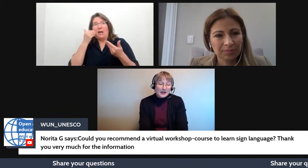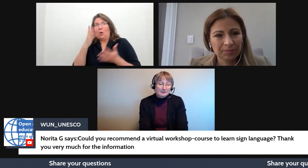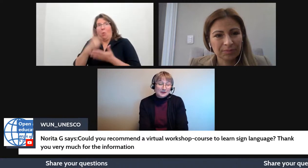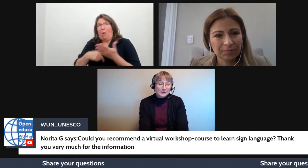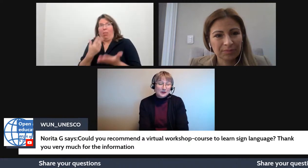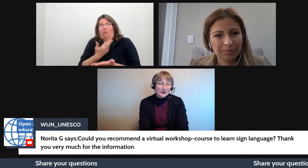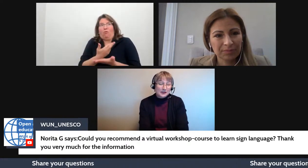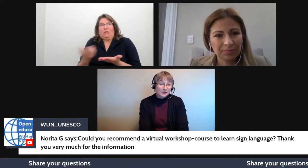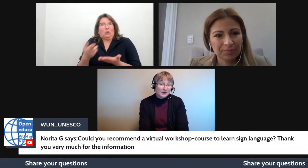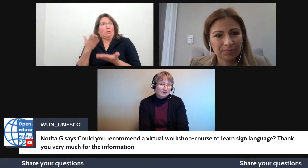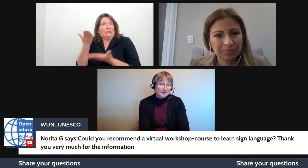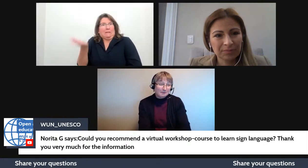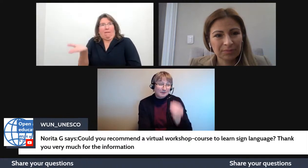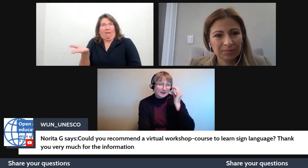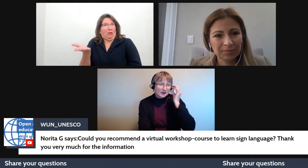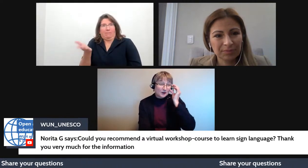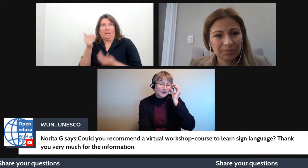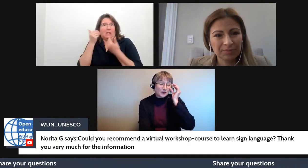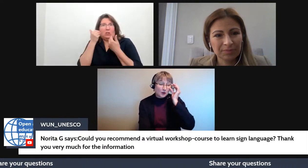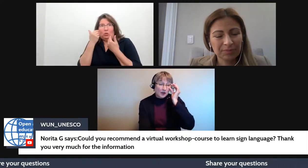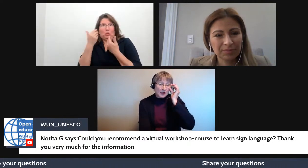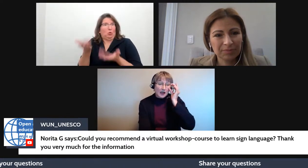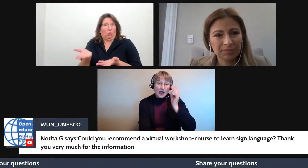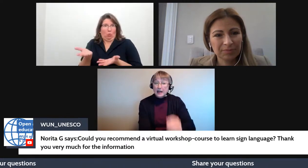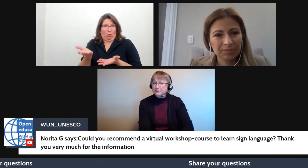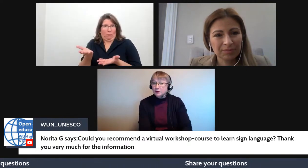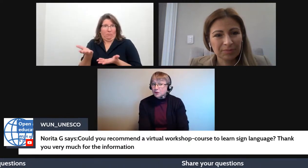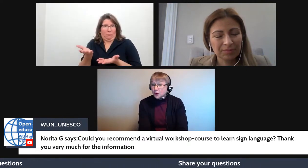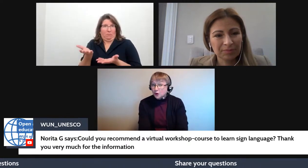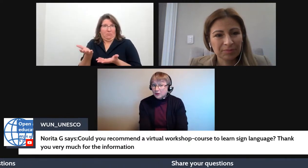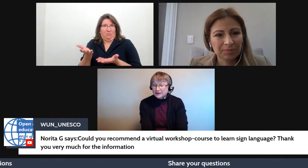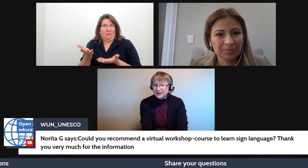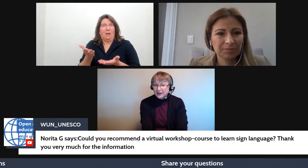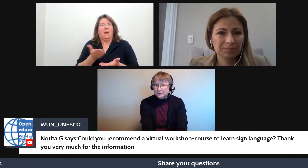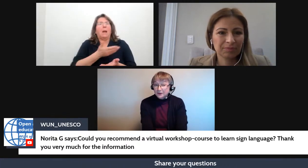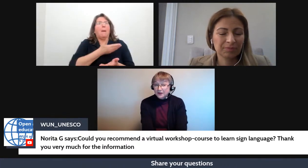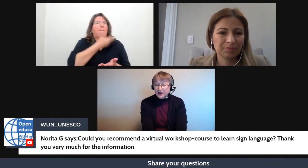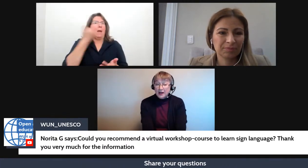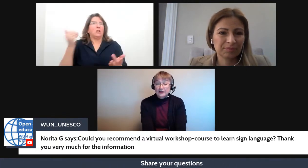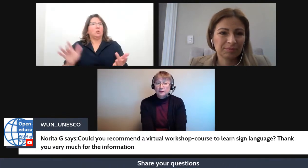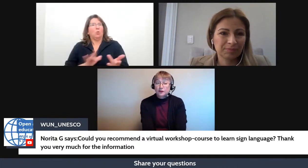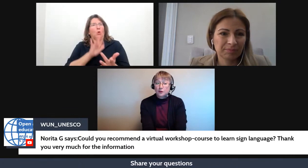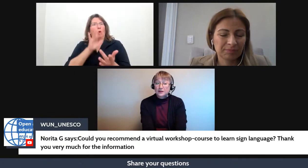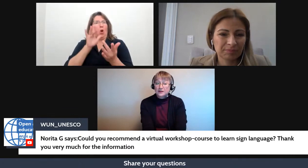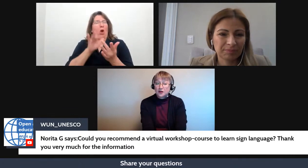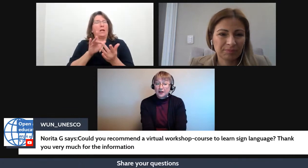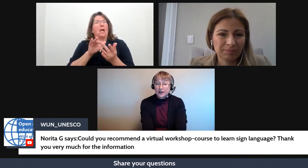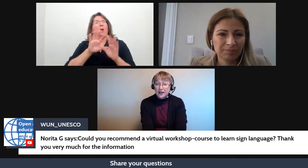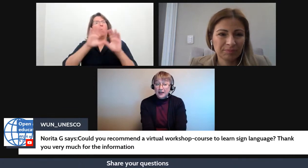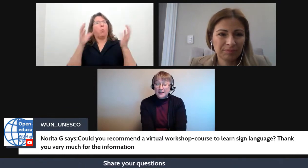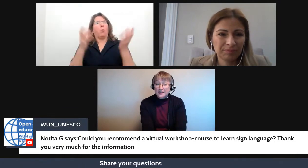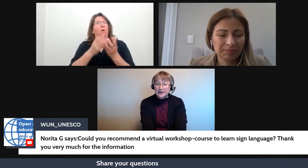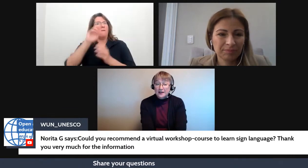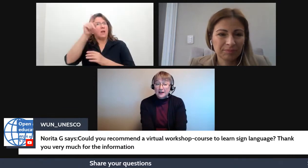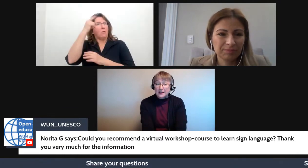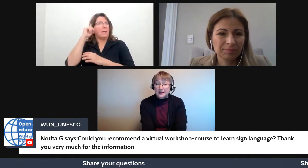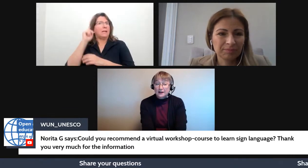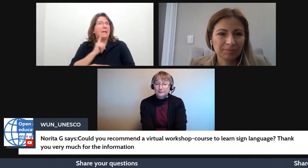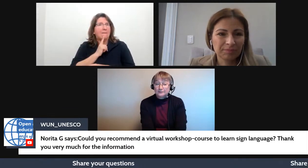So I'm assuming you're from Mexico. So I don't know what's available there. I don't know what's